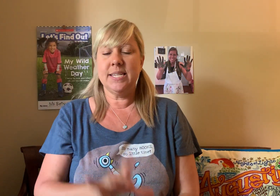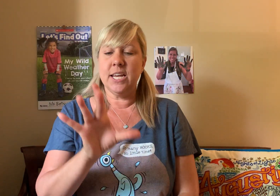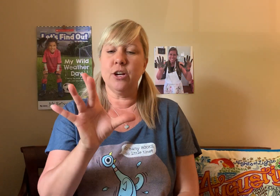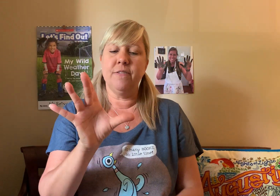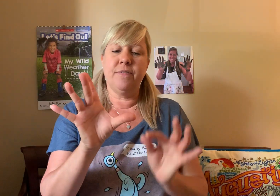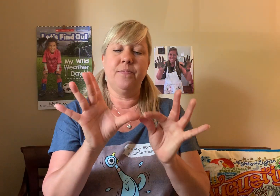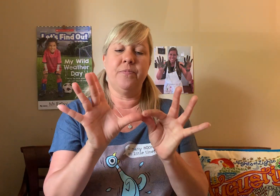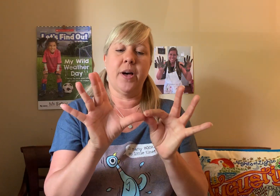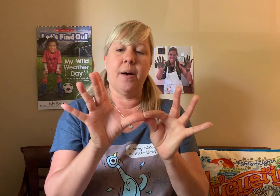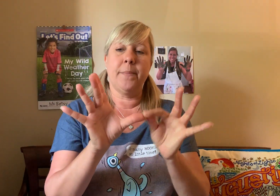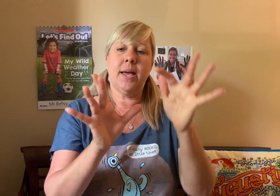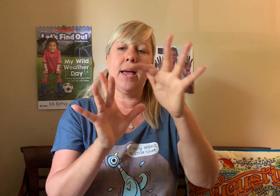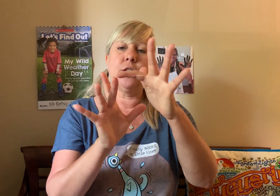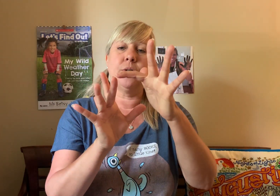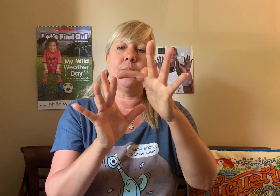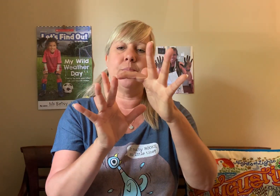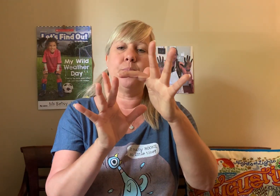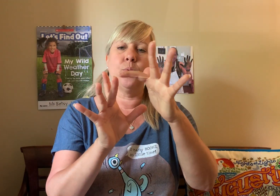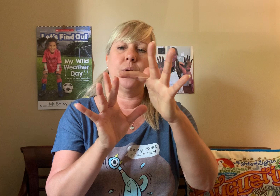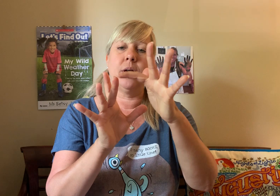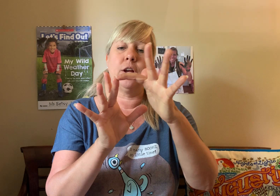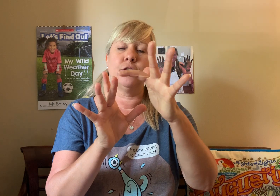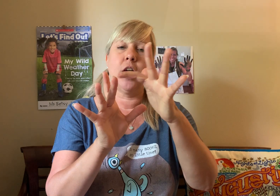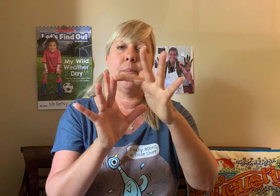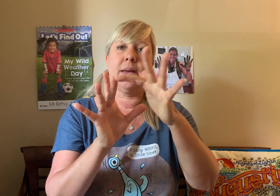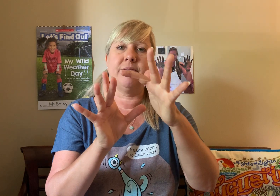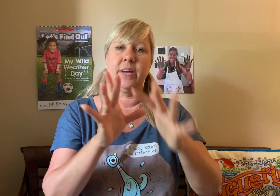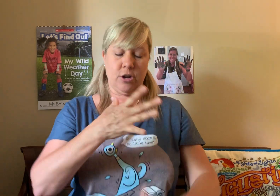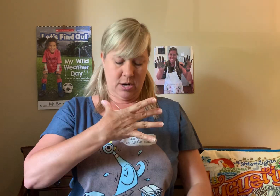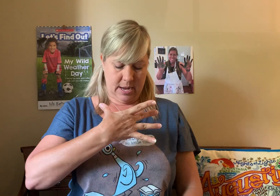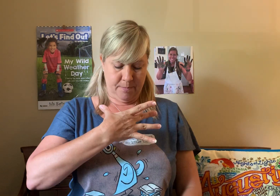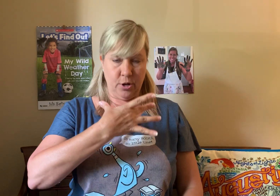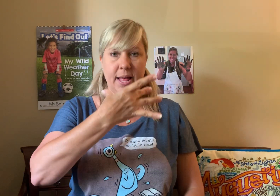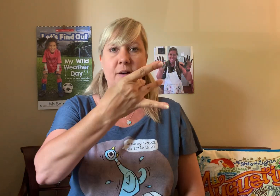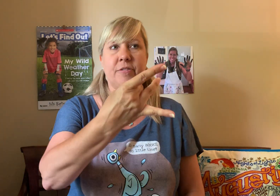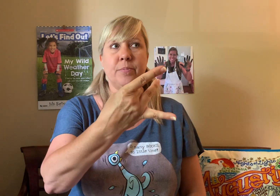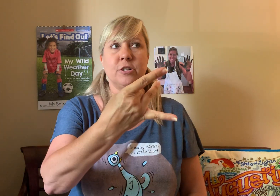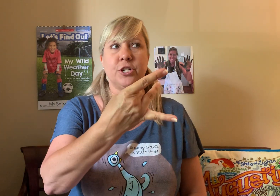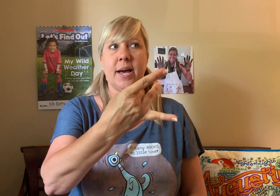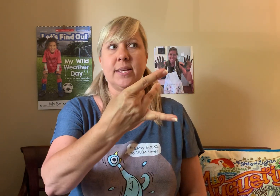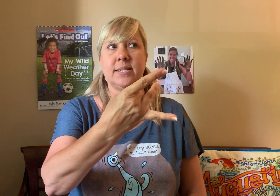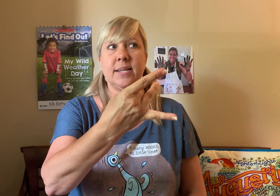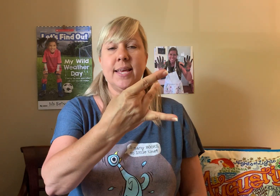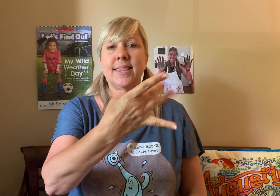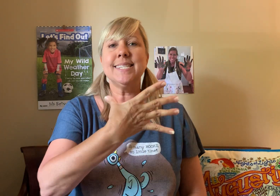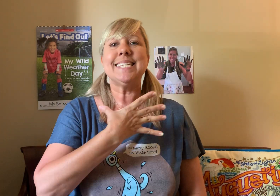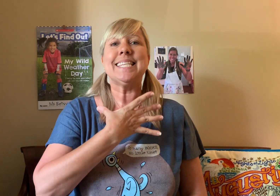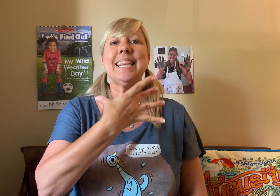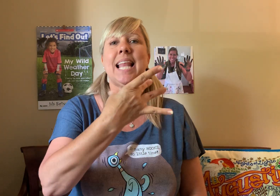Take your thumb and your tall man finger and pull out from your chest. This is